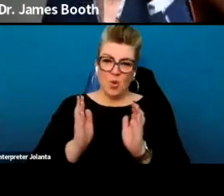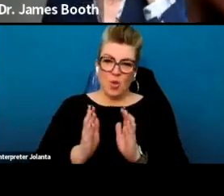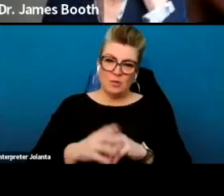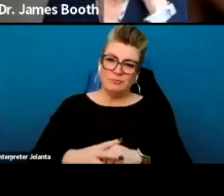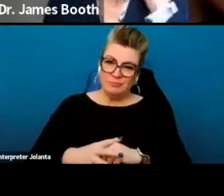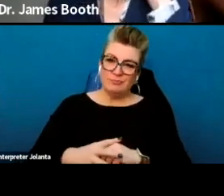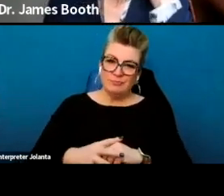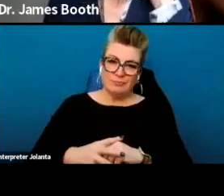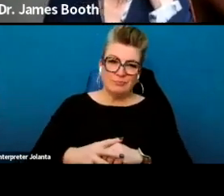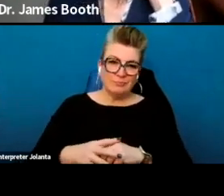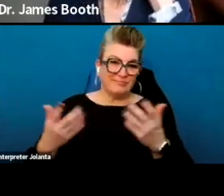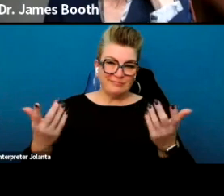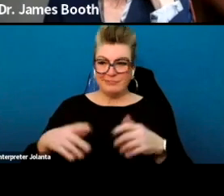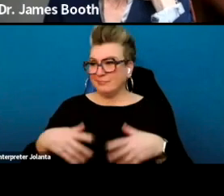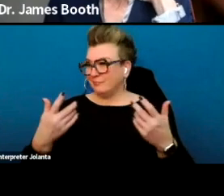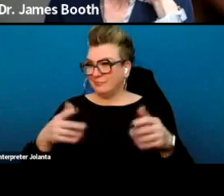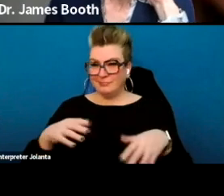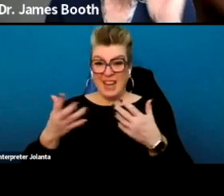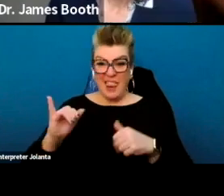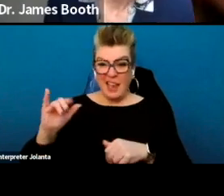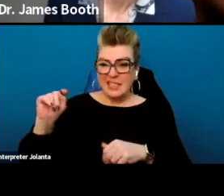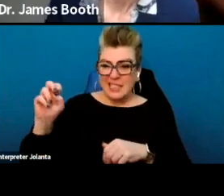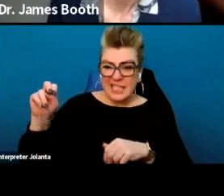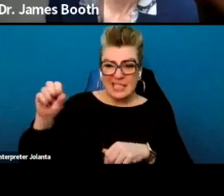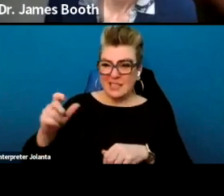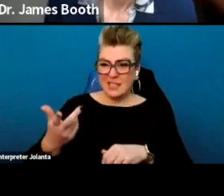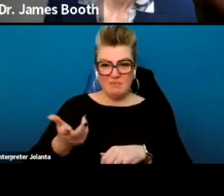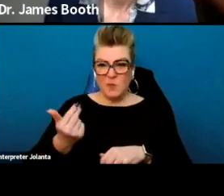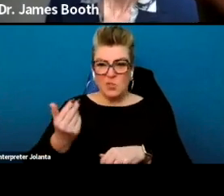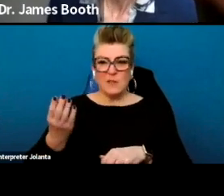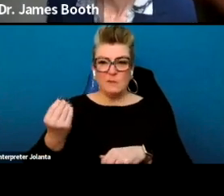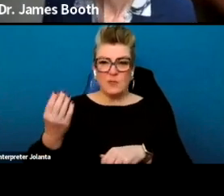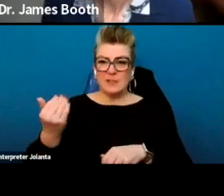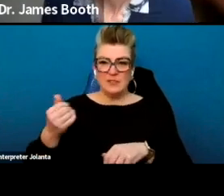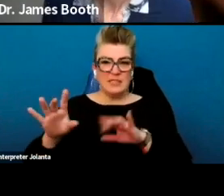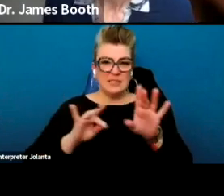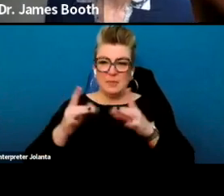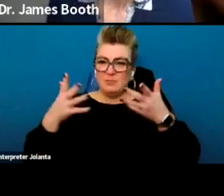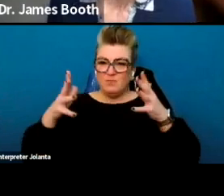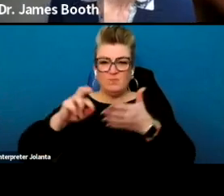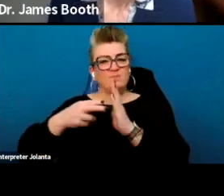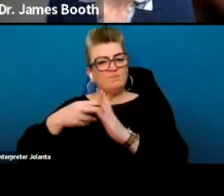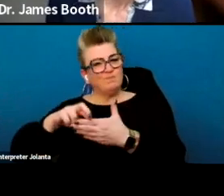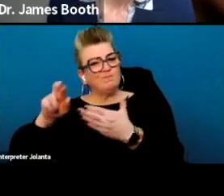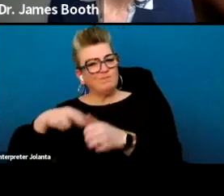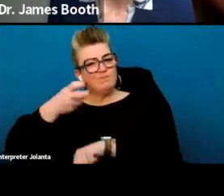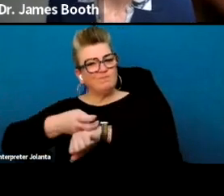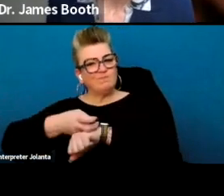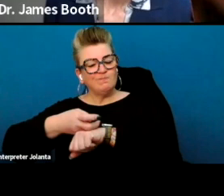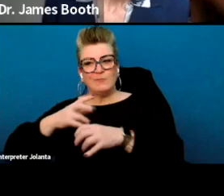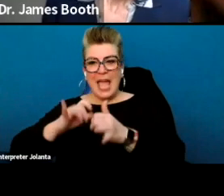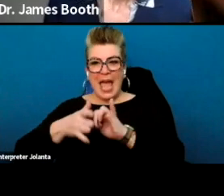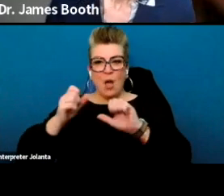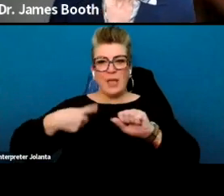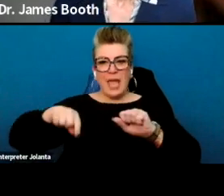sample sizes in the teens. So yeah, results have been hard to